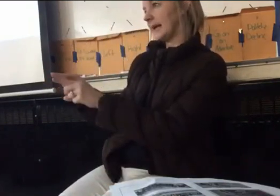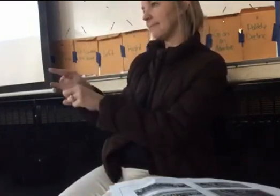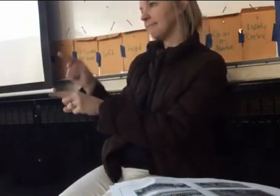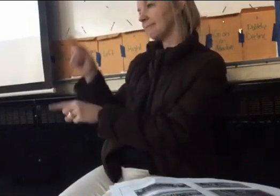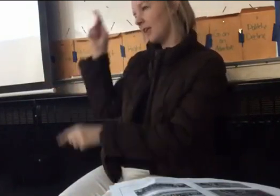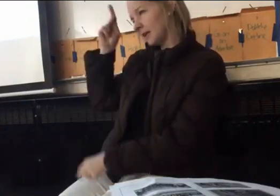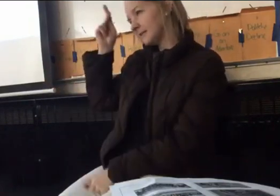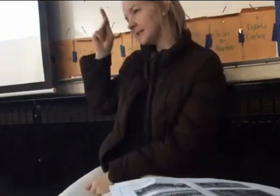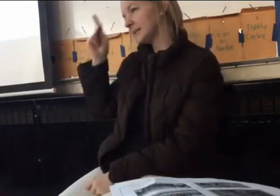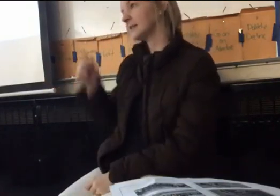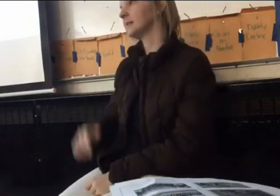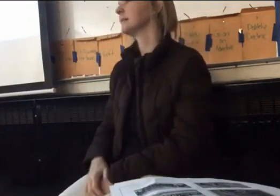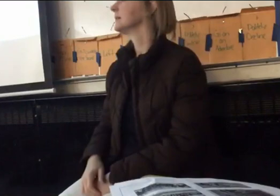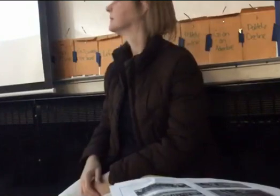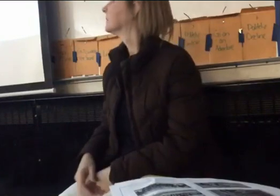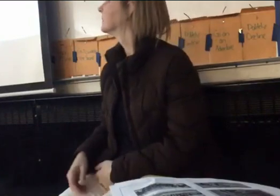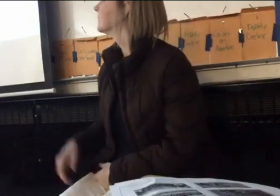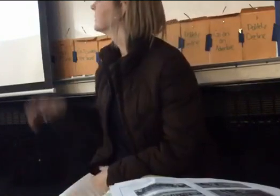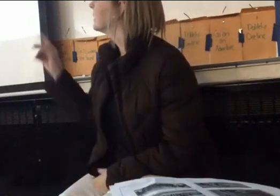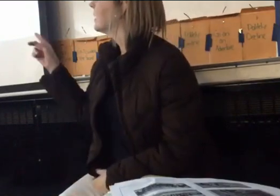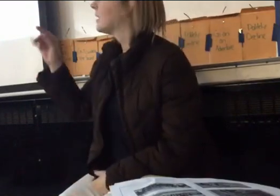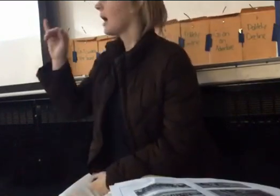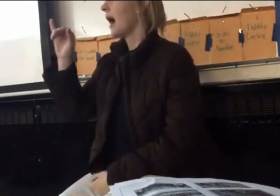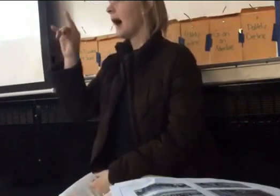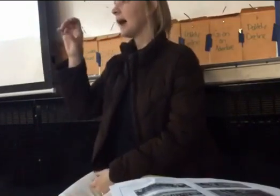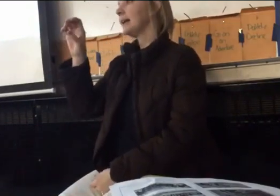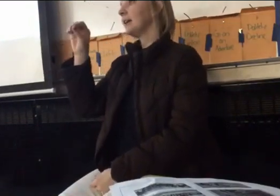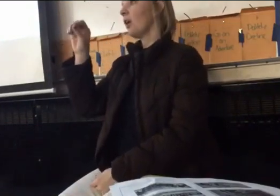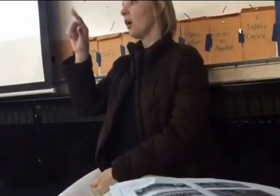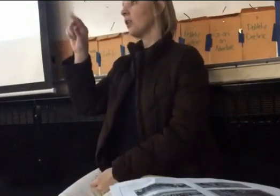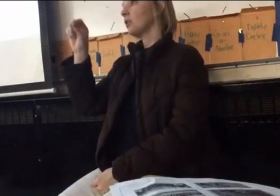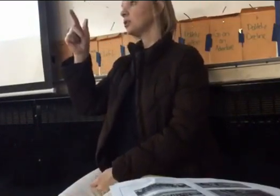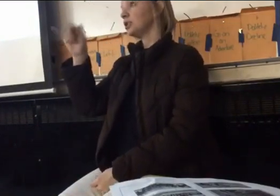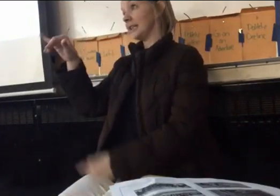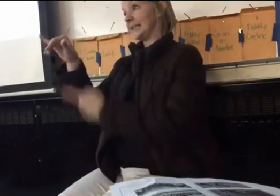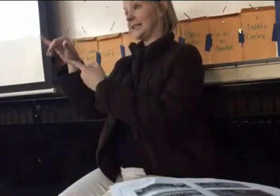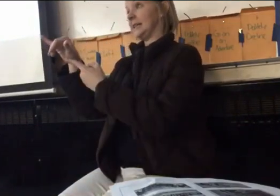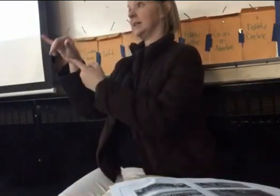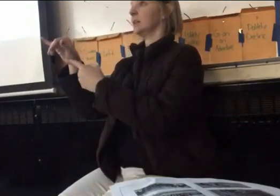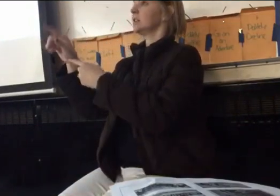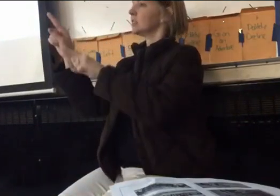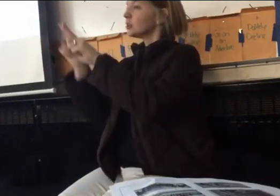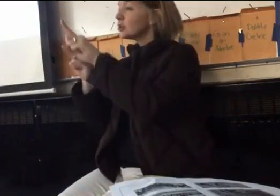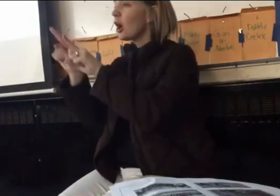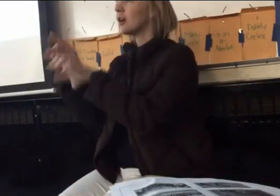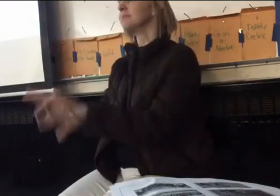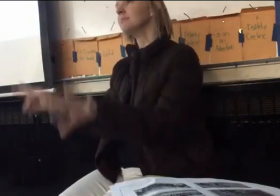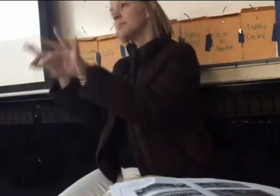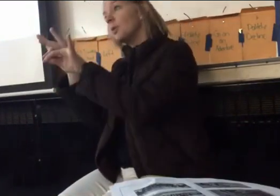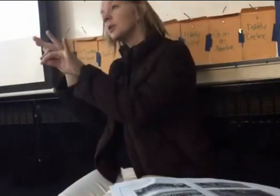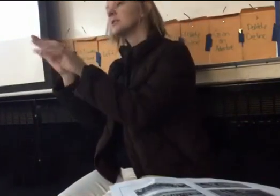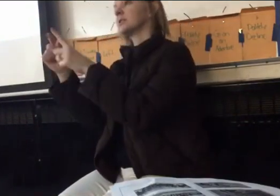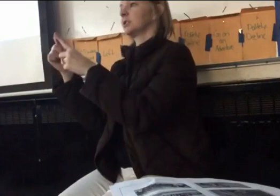Now, this ideology bullet is a starred bullet. Ideology is a starred